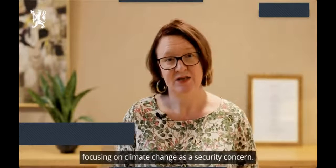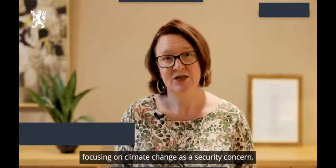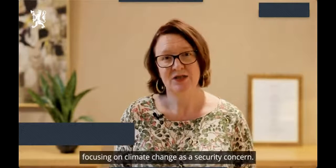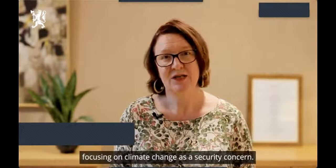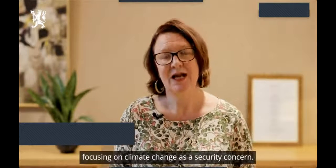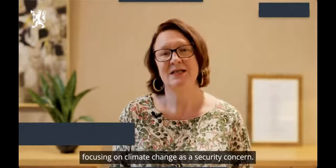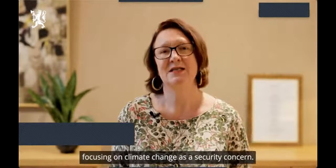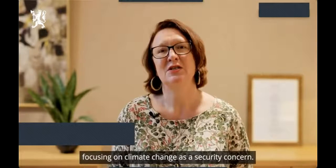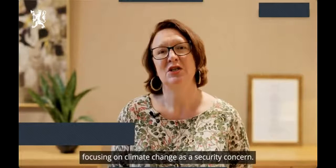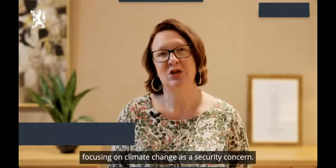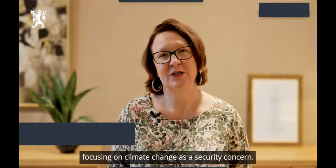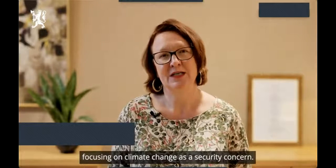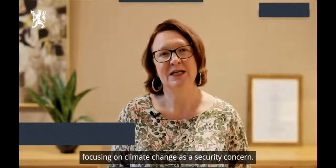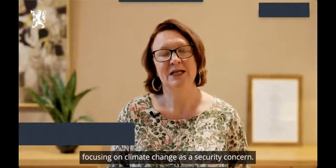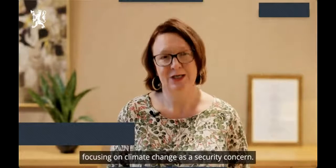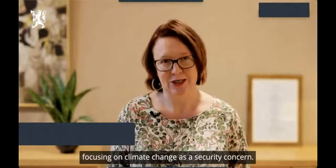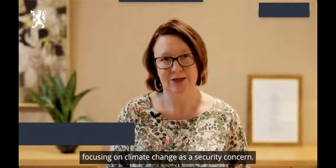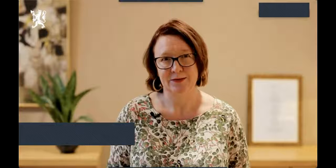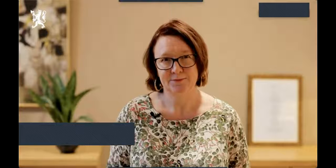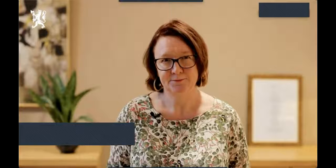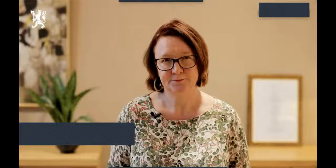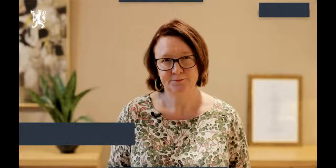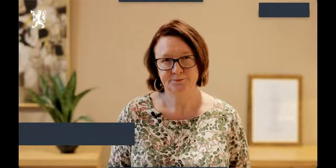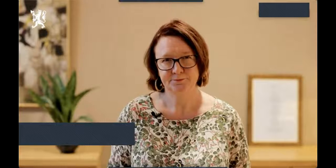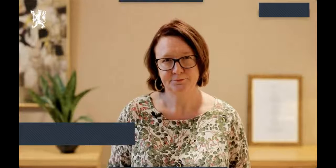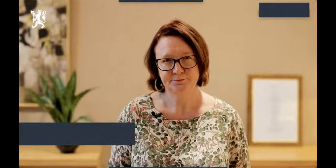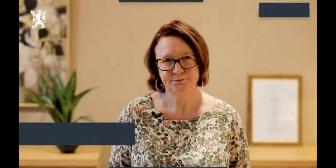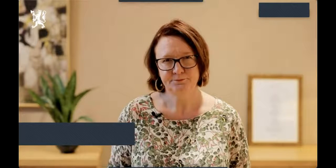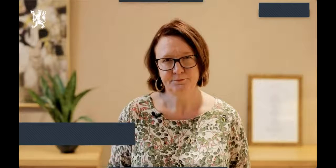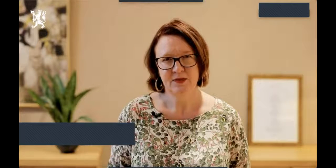climate change as a security concern.